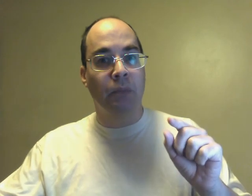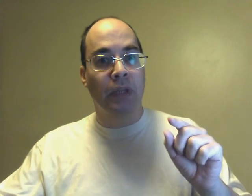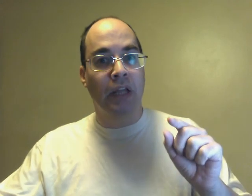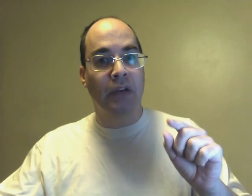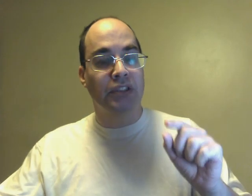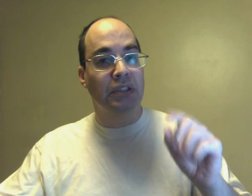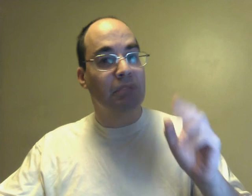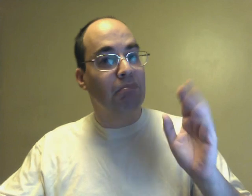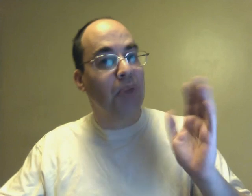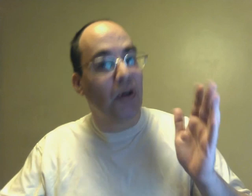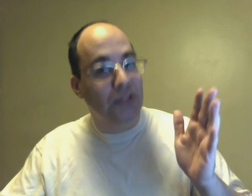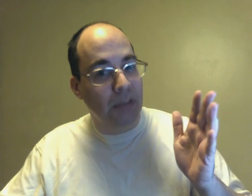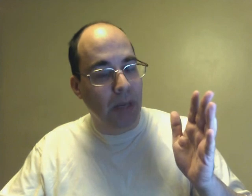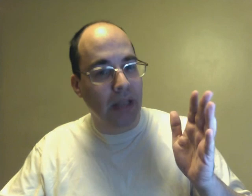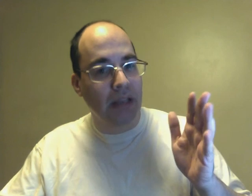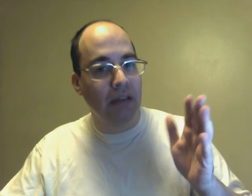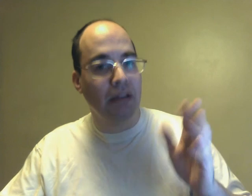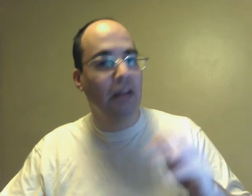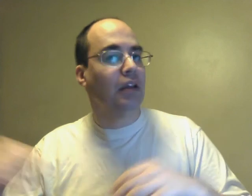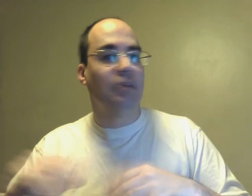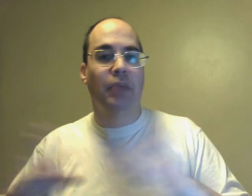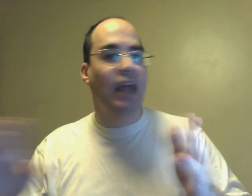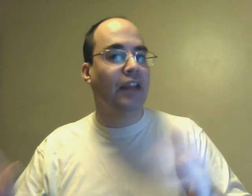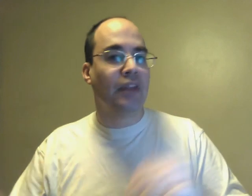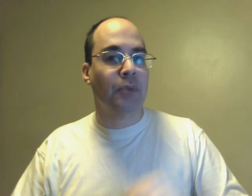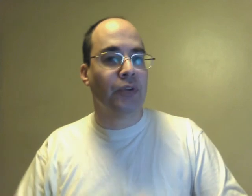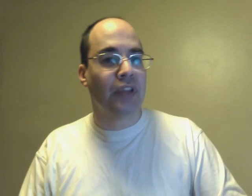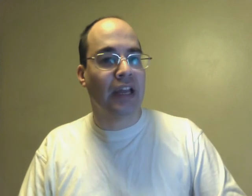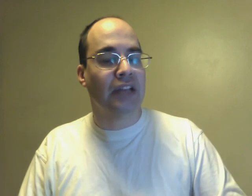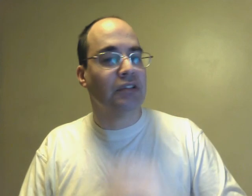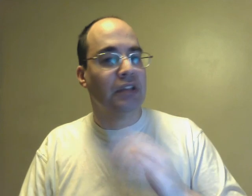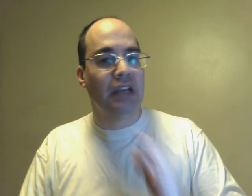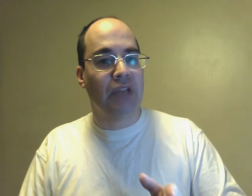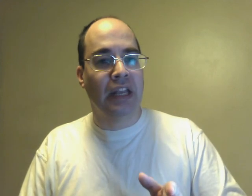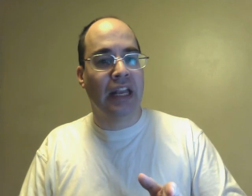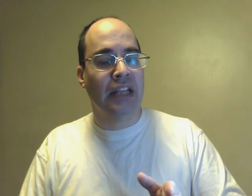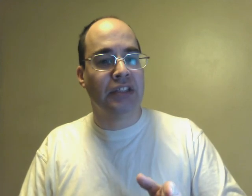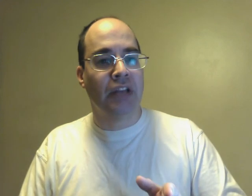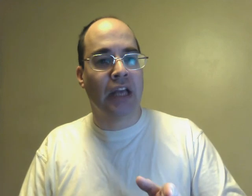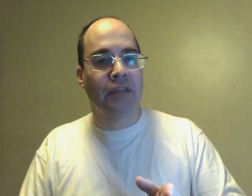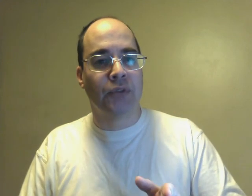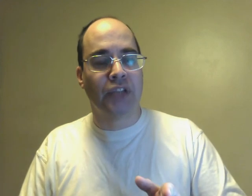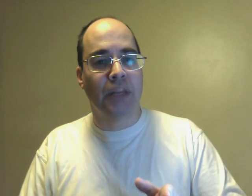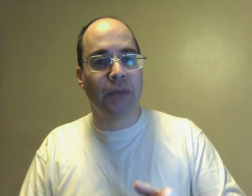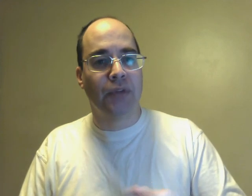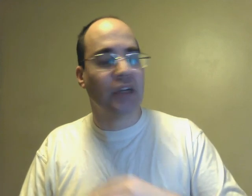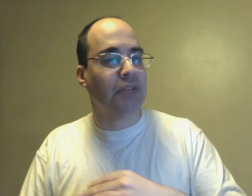one location, possibly, but anything more than that in any foreseeable future